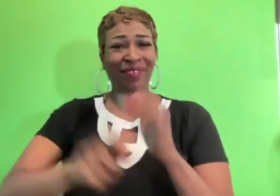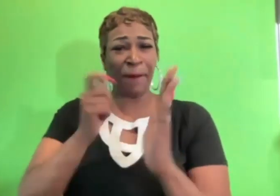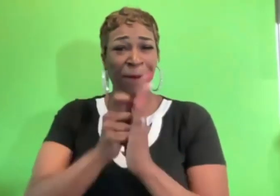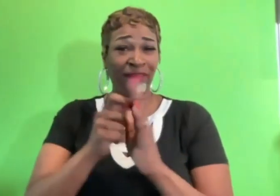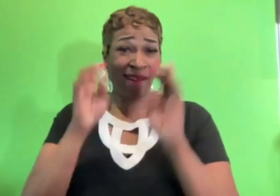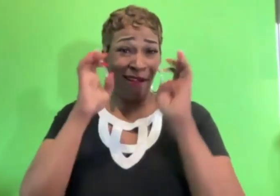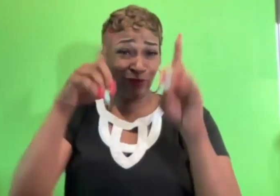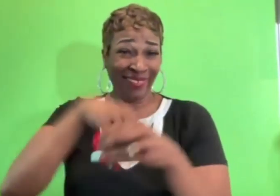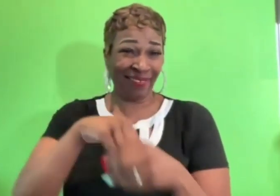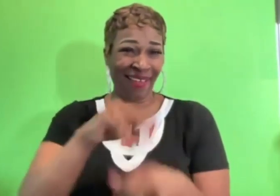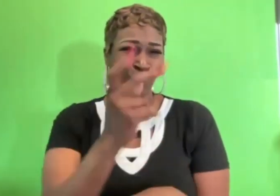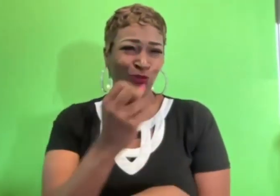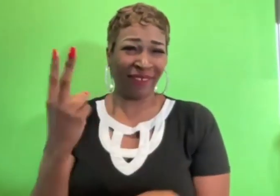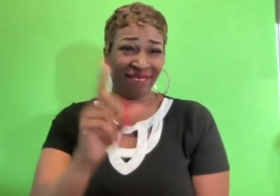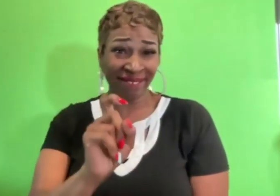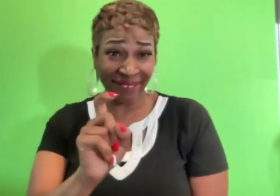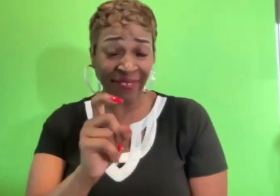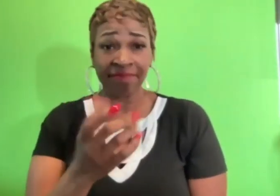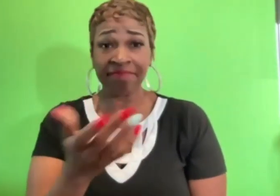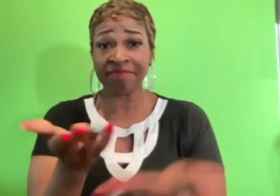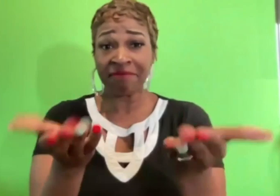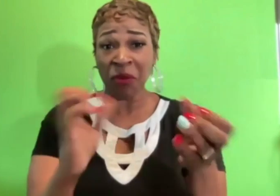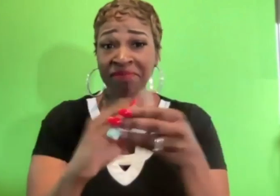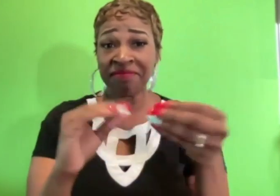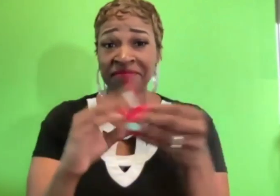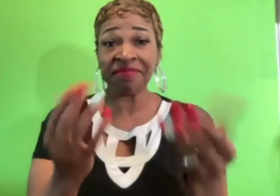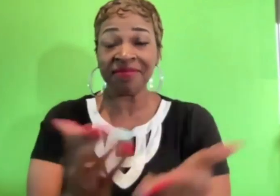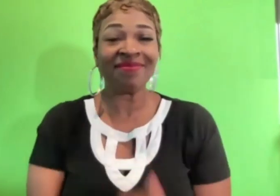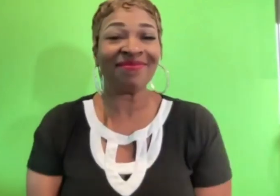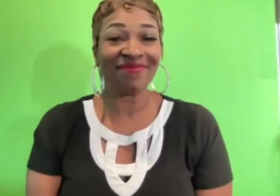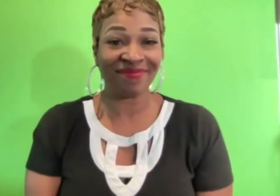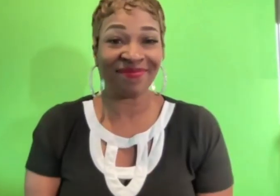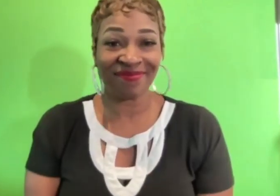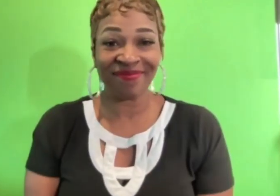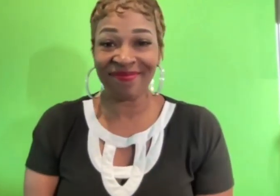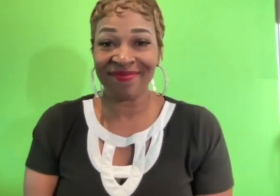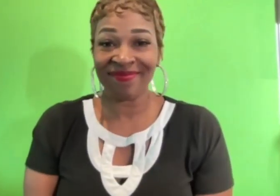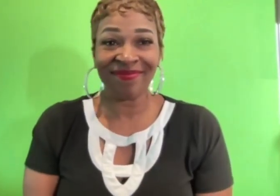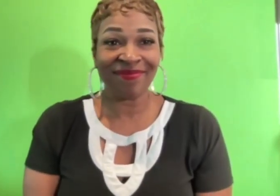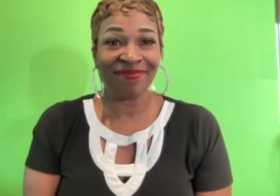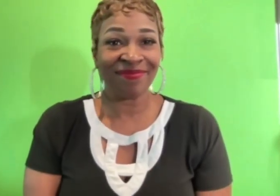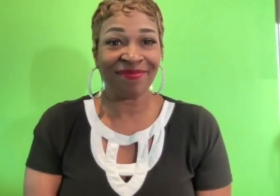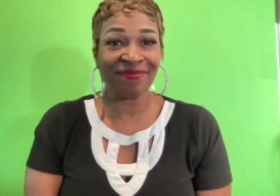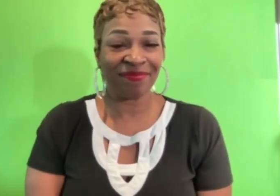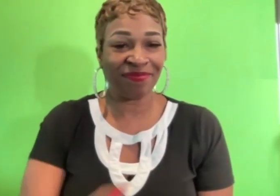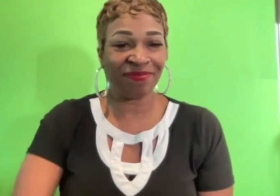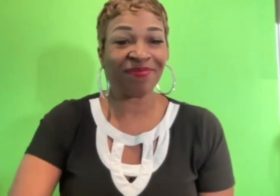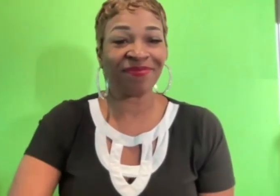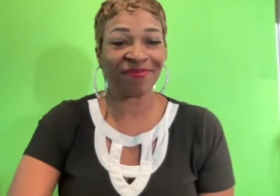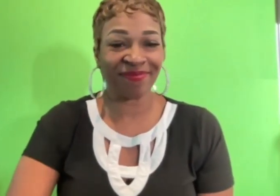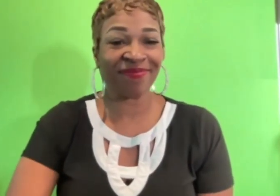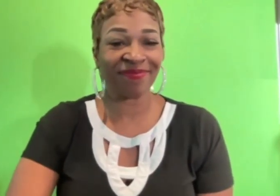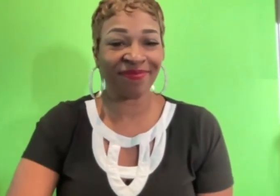more teachers in your K through 12 educational experience who looked like